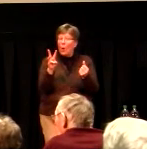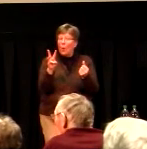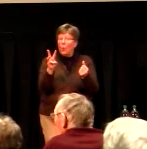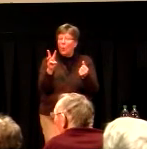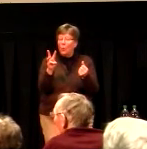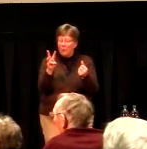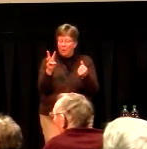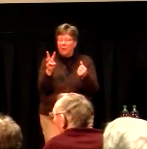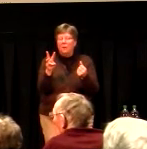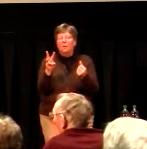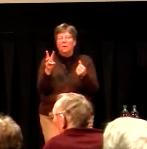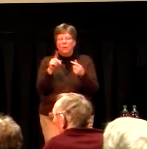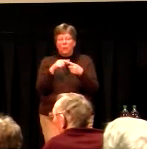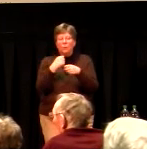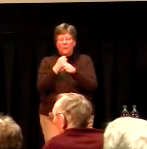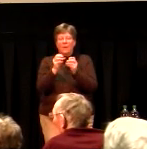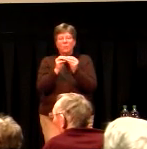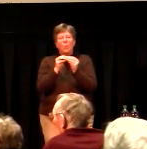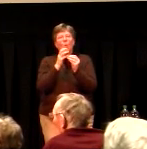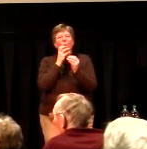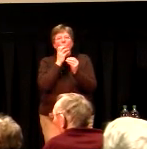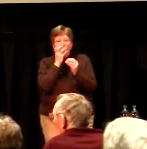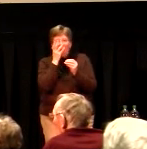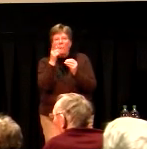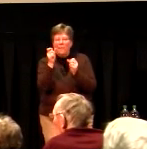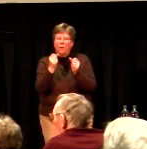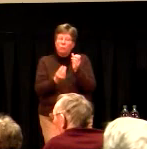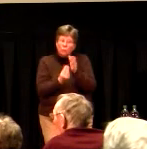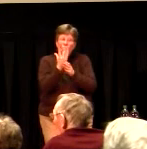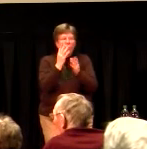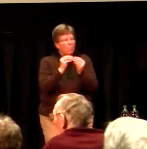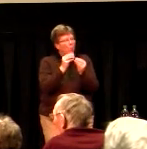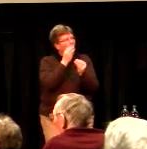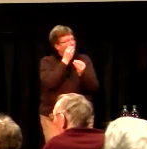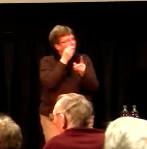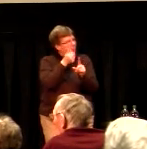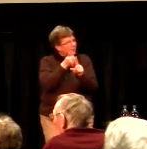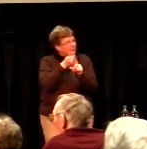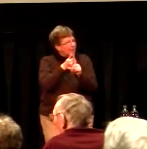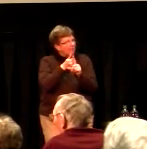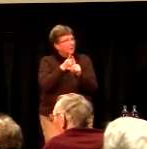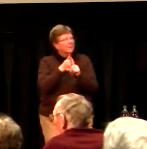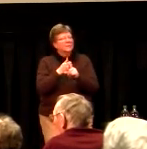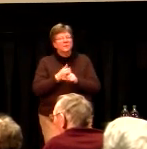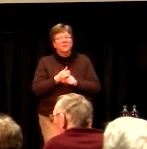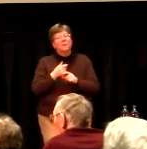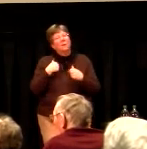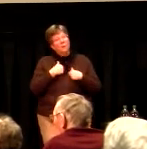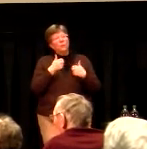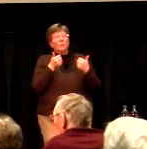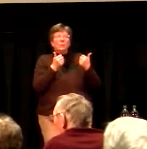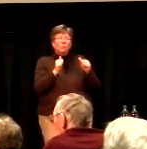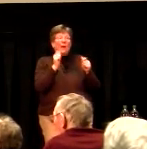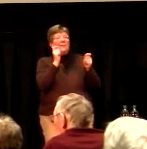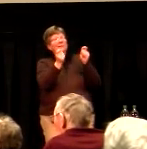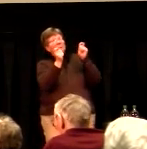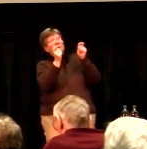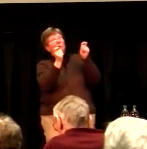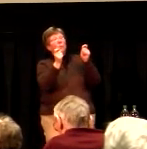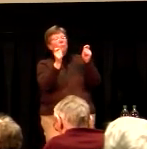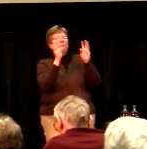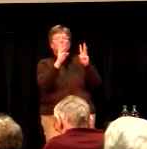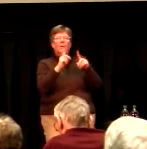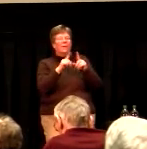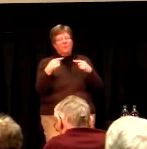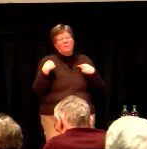to make it warmer so that they could grow more crops. So we've come up with some creative ideas. It's just